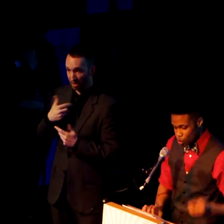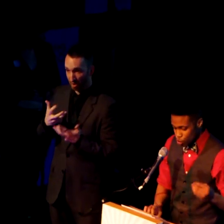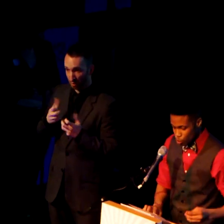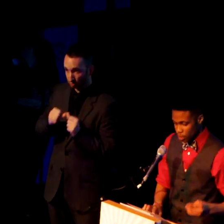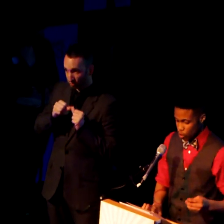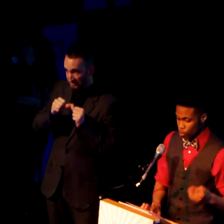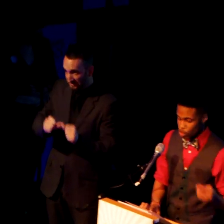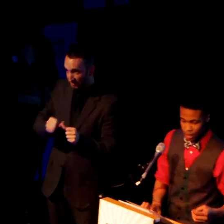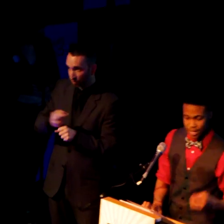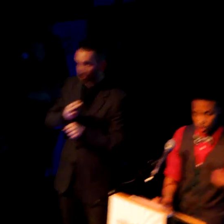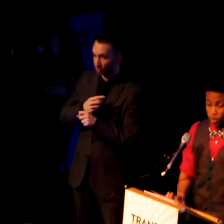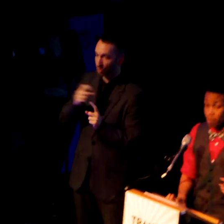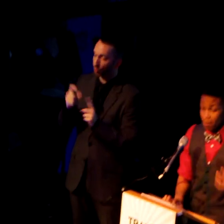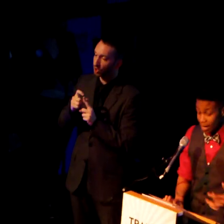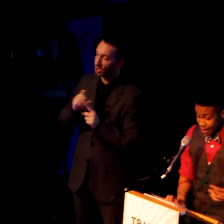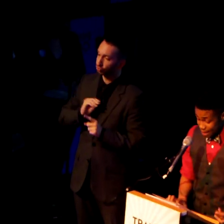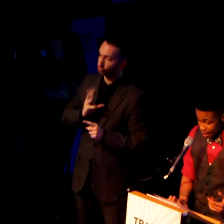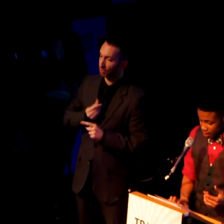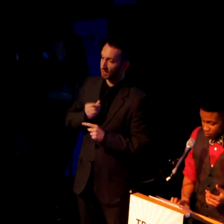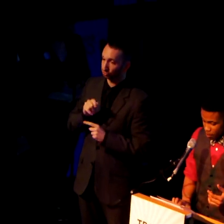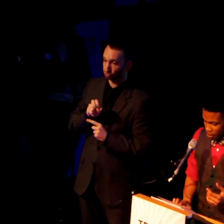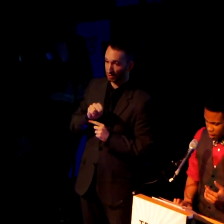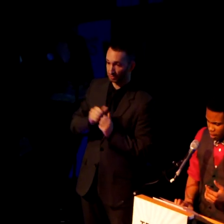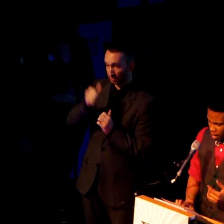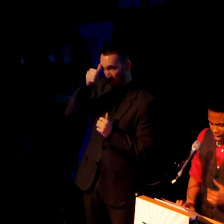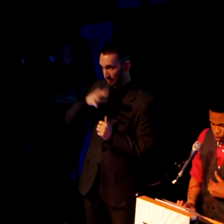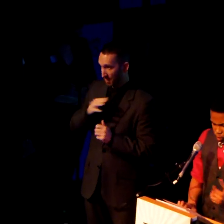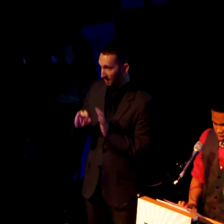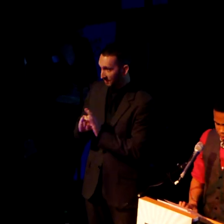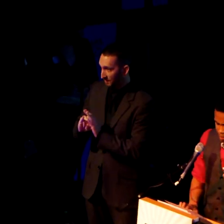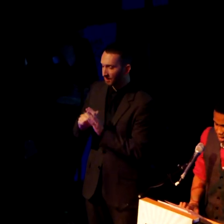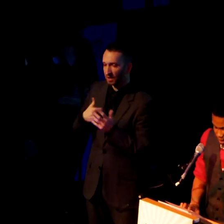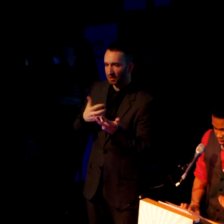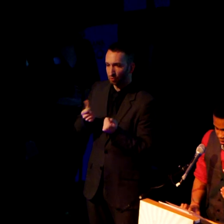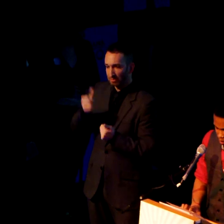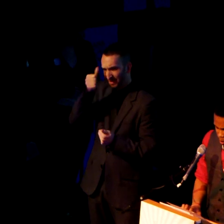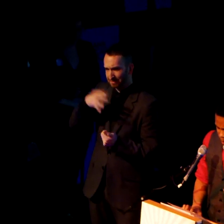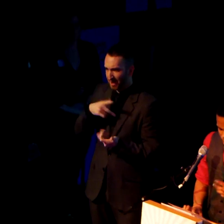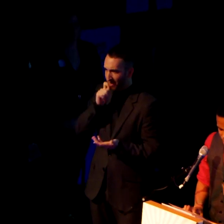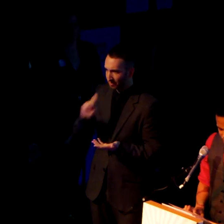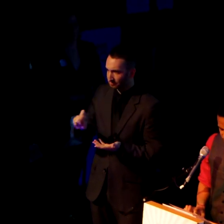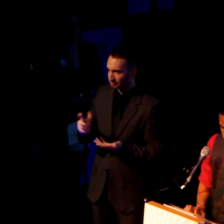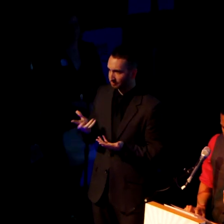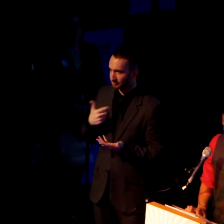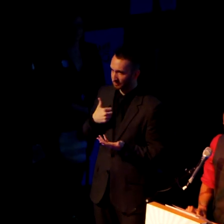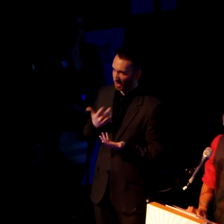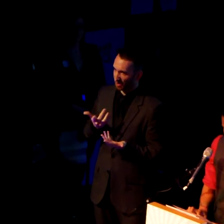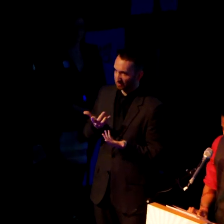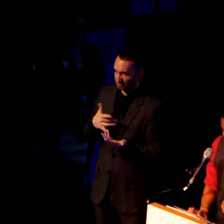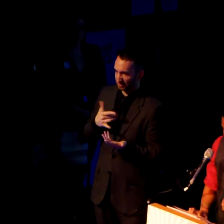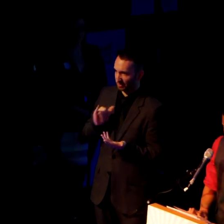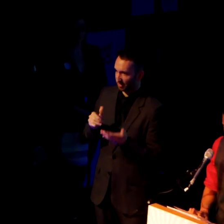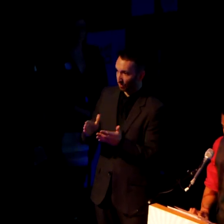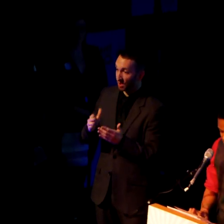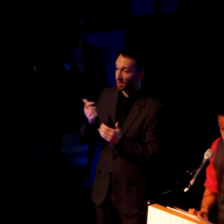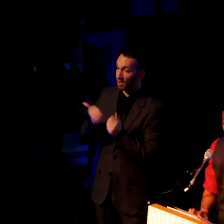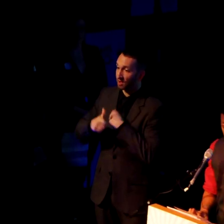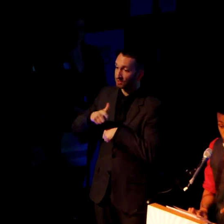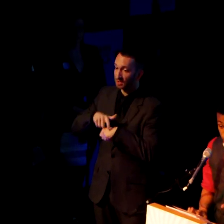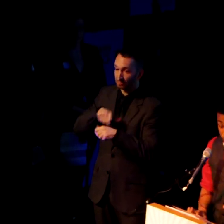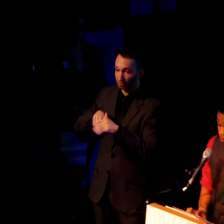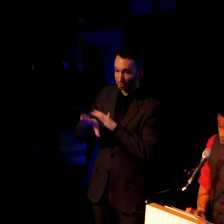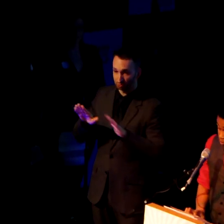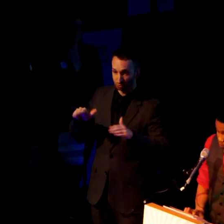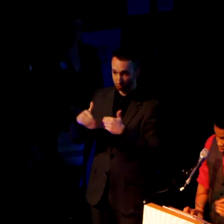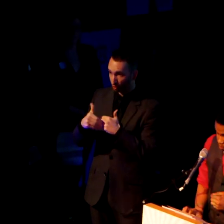wanted to continue using the word trans with my male identity. I just wanted to be a man. I was feeling that way because every time I would enter